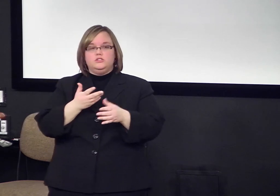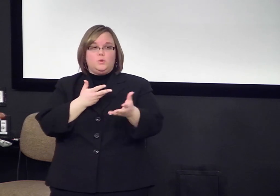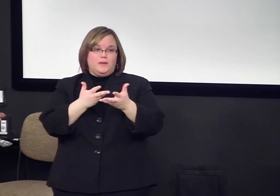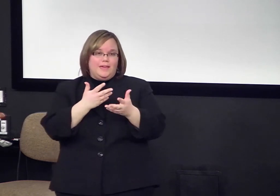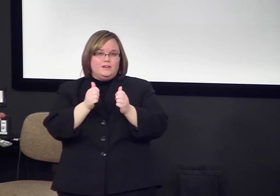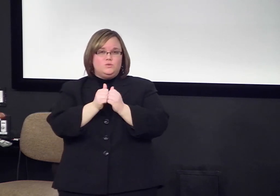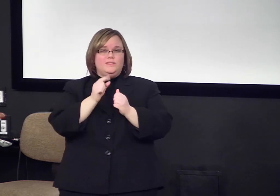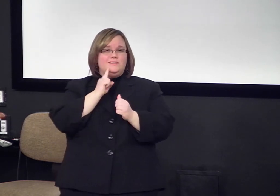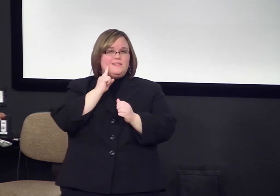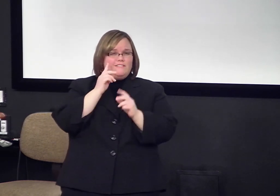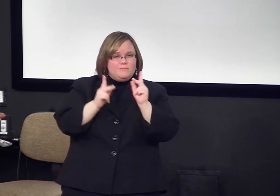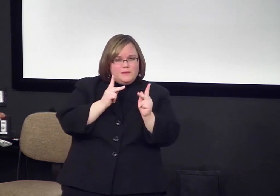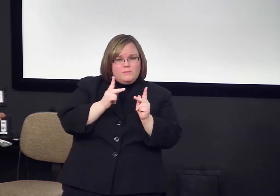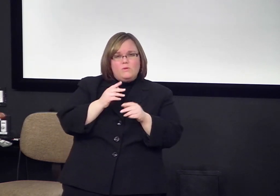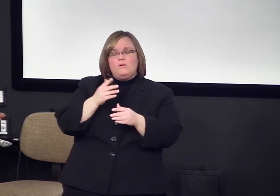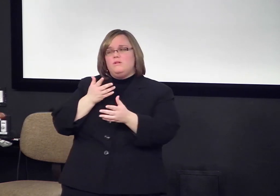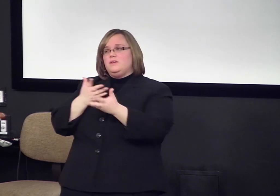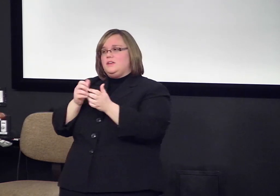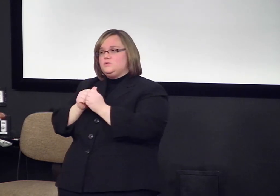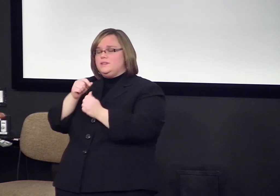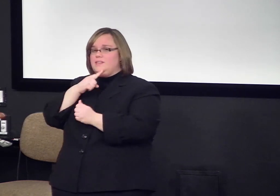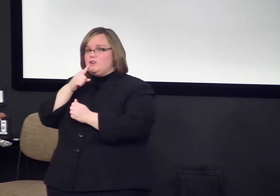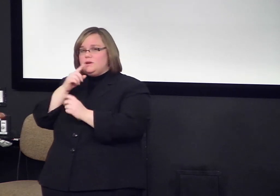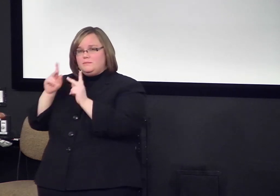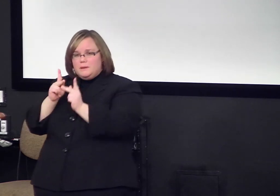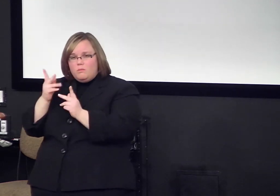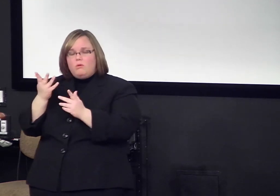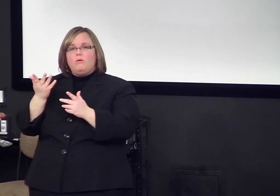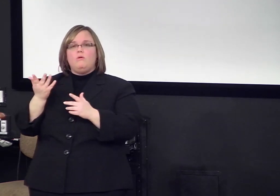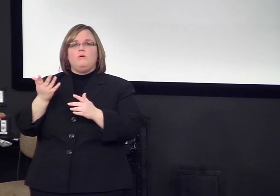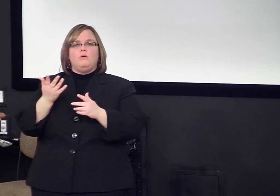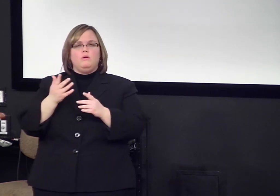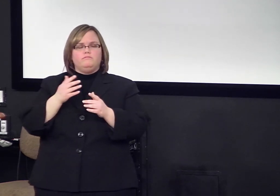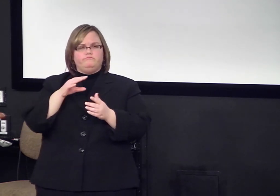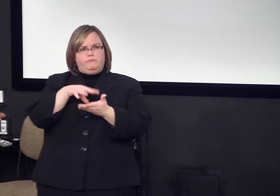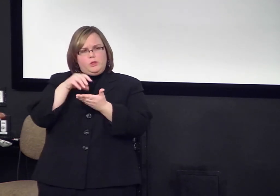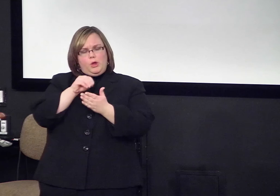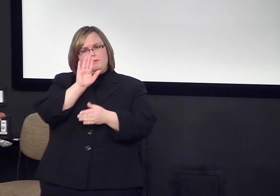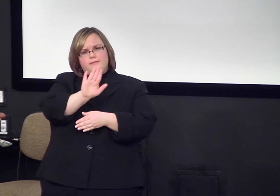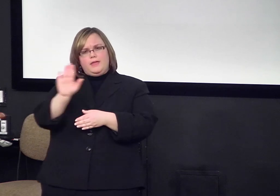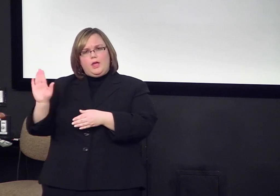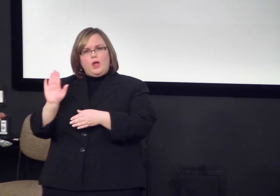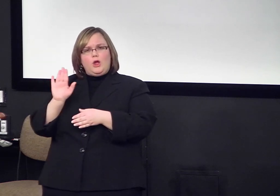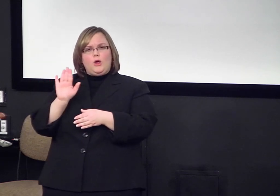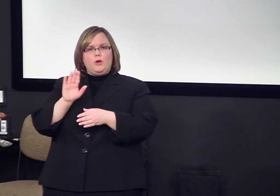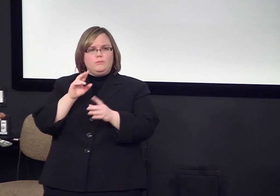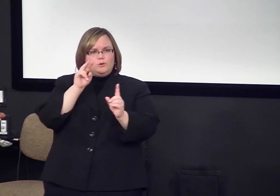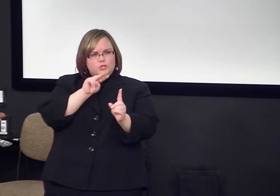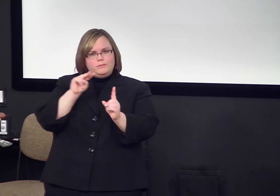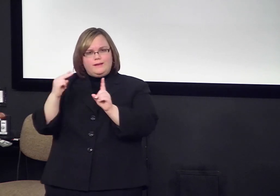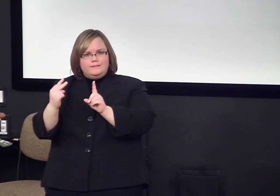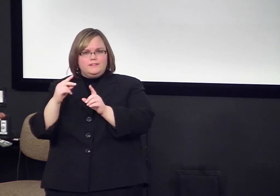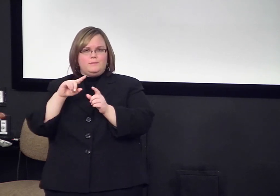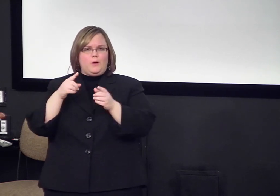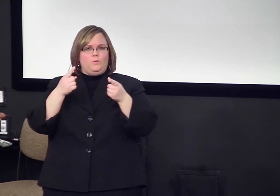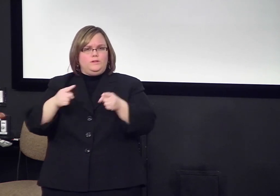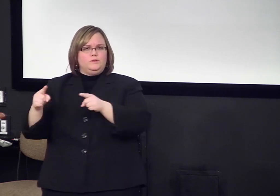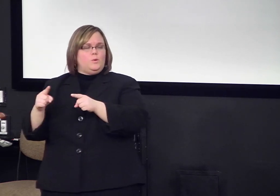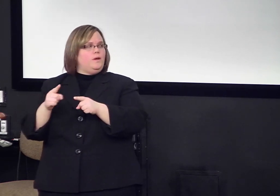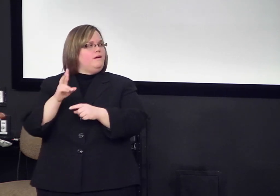important part of learning, interacting with deaf callers, hearing callers, and